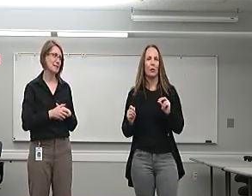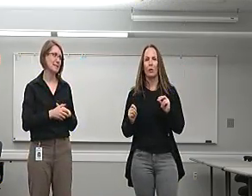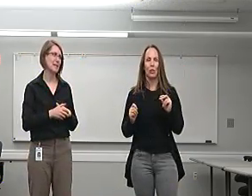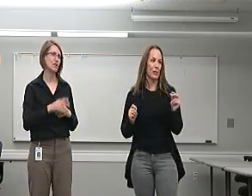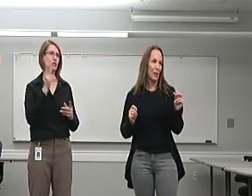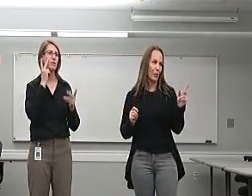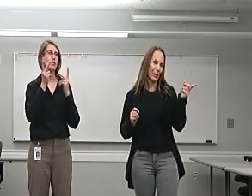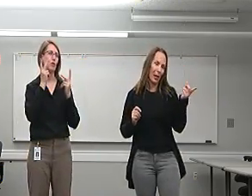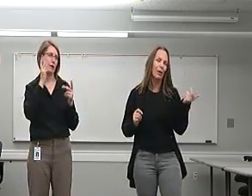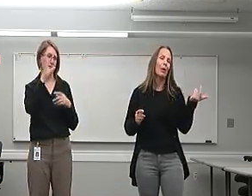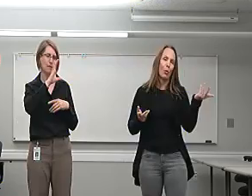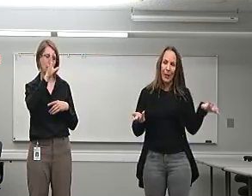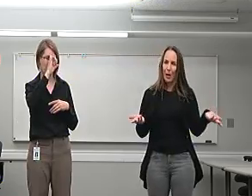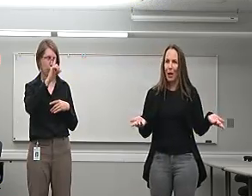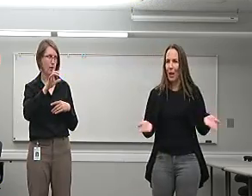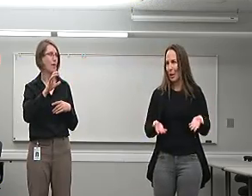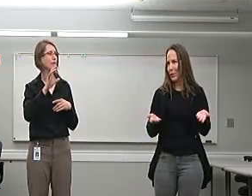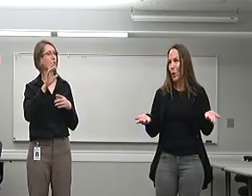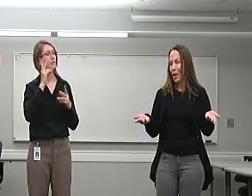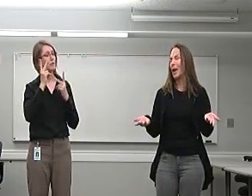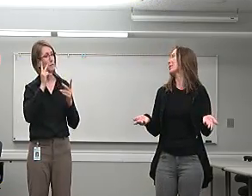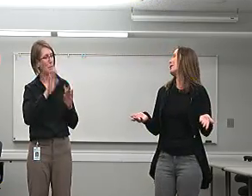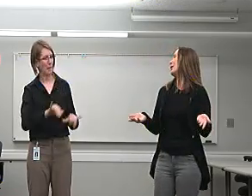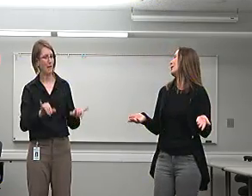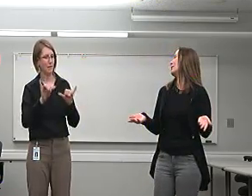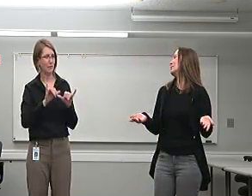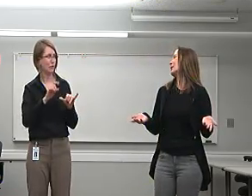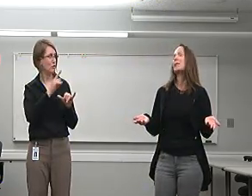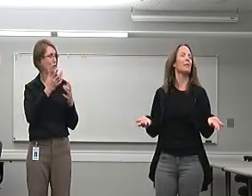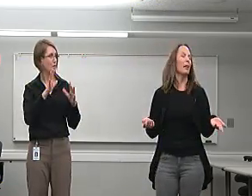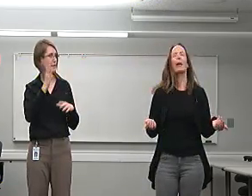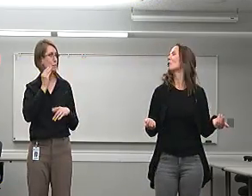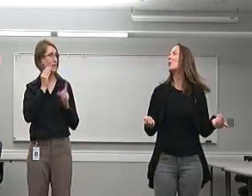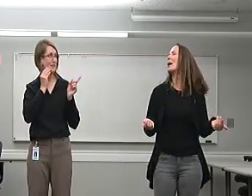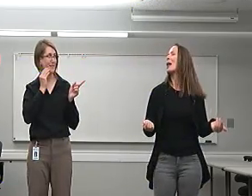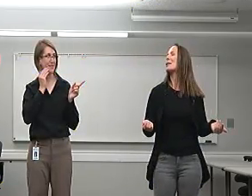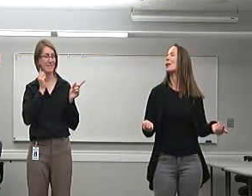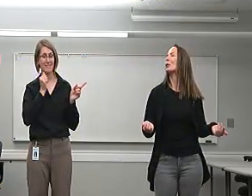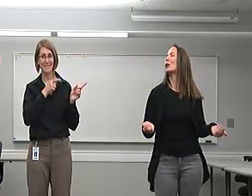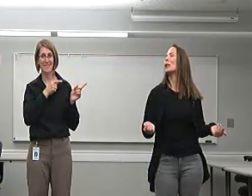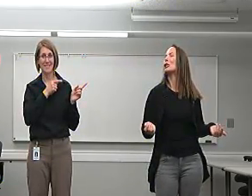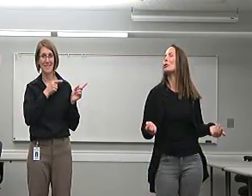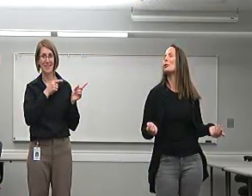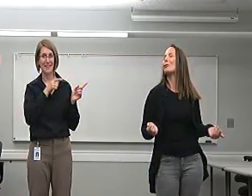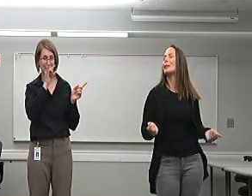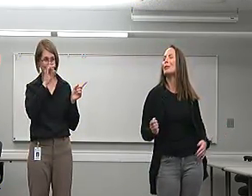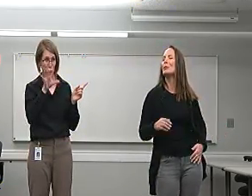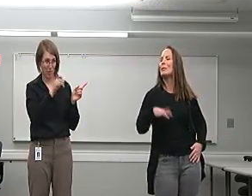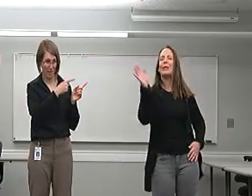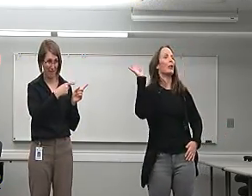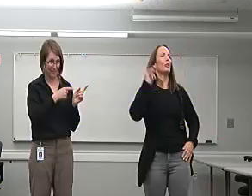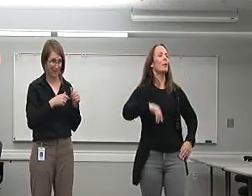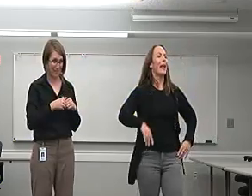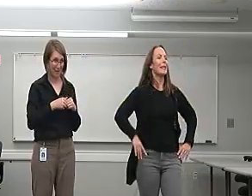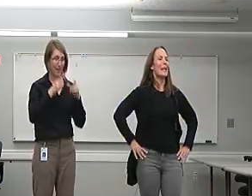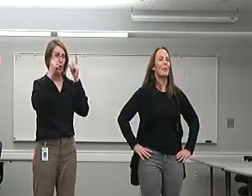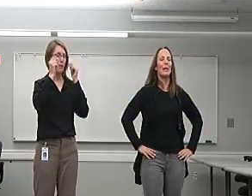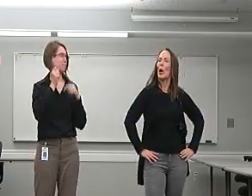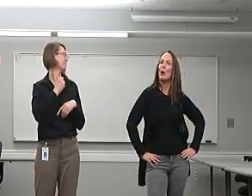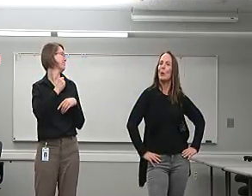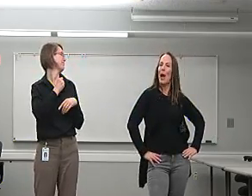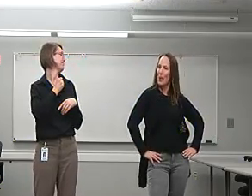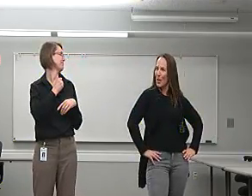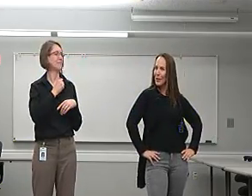Now, have you all had this? I close my eyes, I don't look at you. You can't tell me no. I'm not